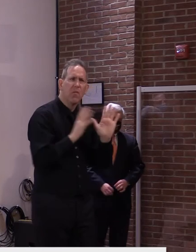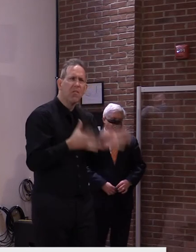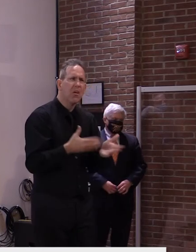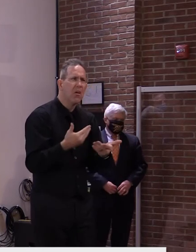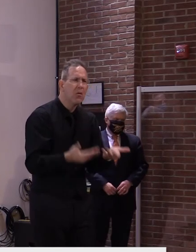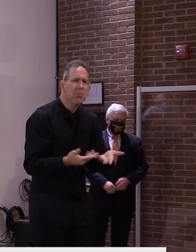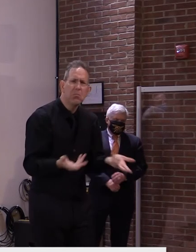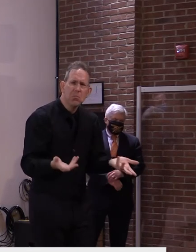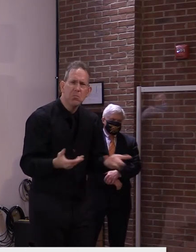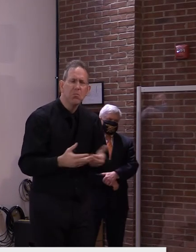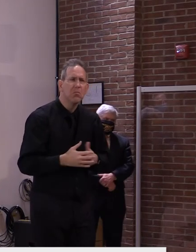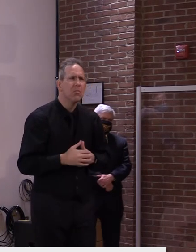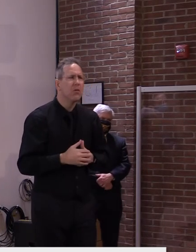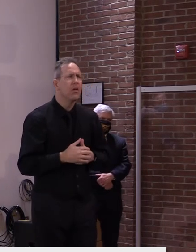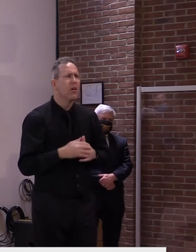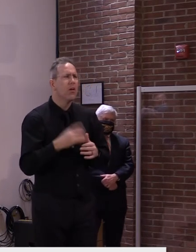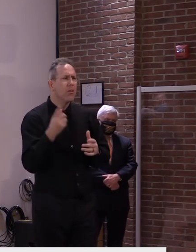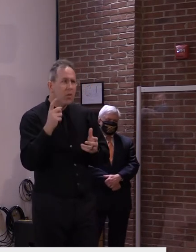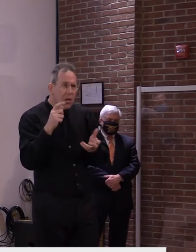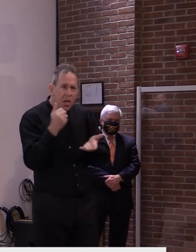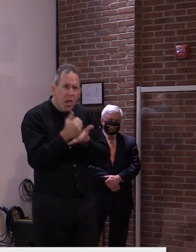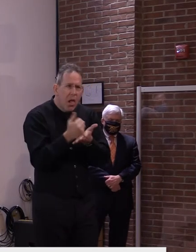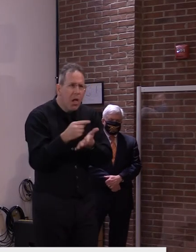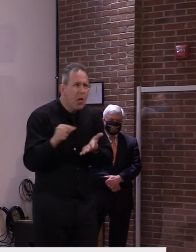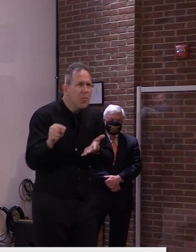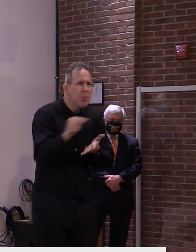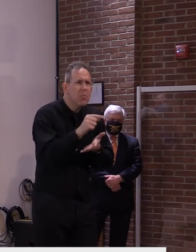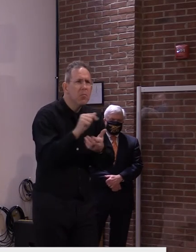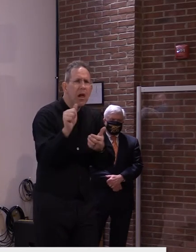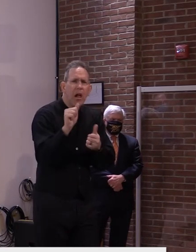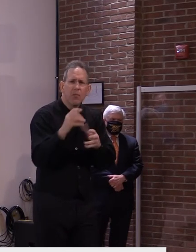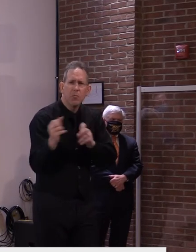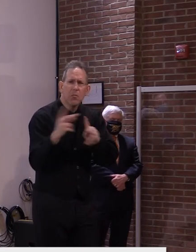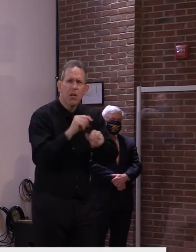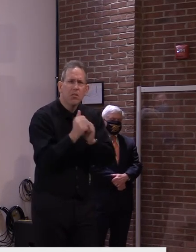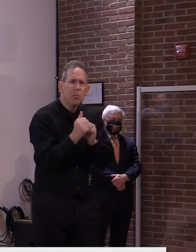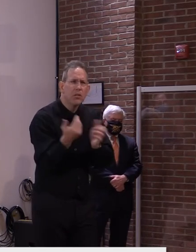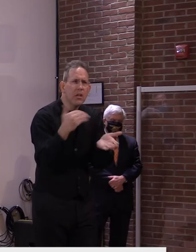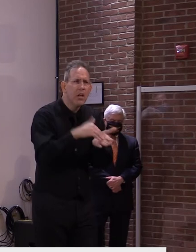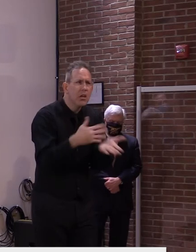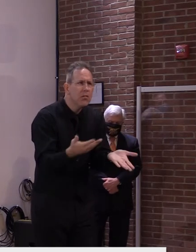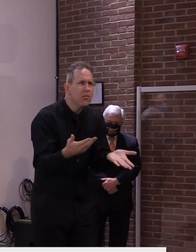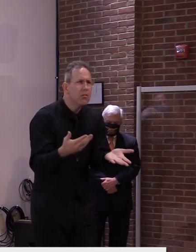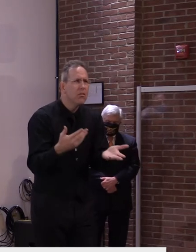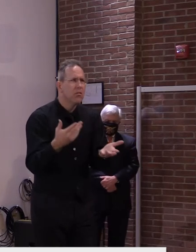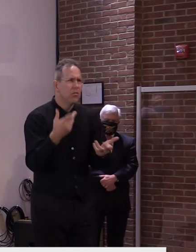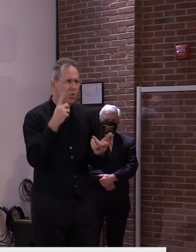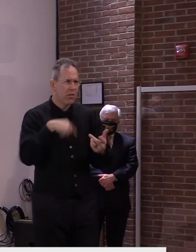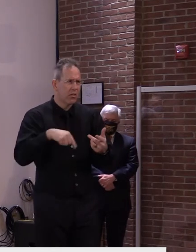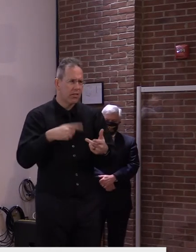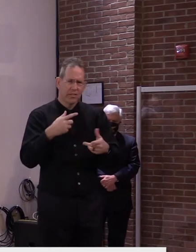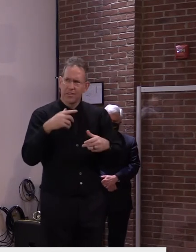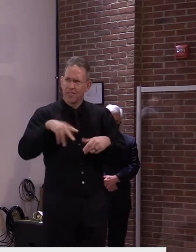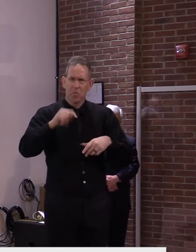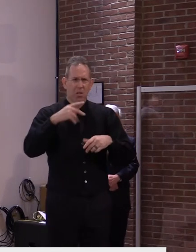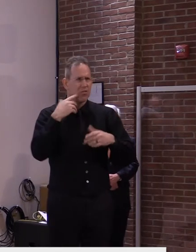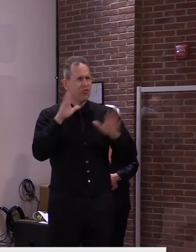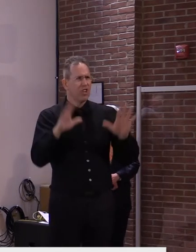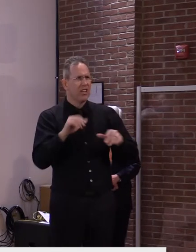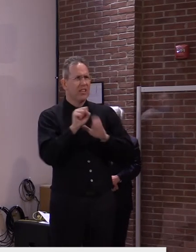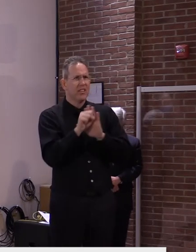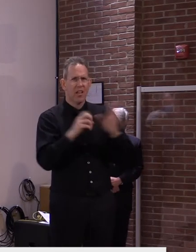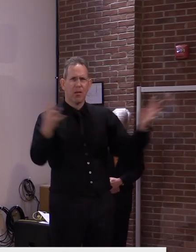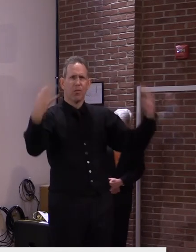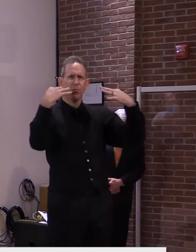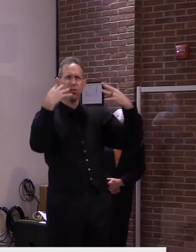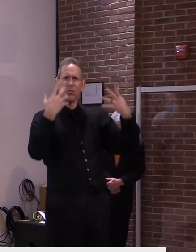healthiest in the states, healthiest states in, you know, in the country. I guess what my question is what data, how is